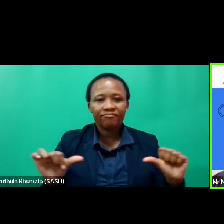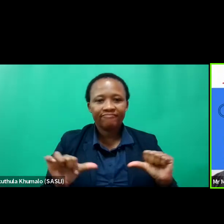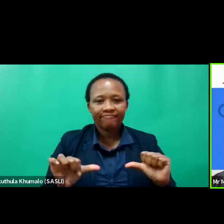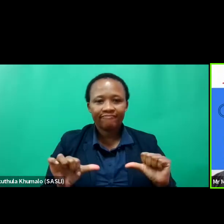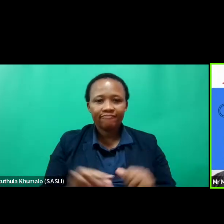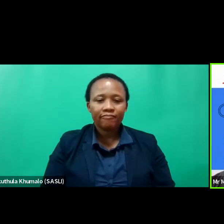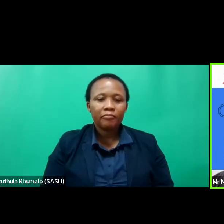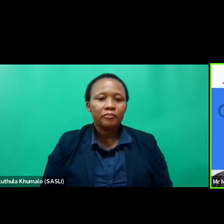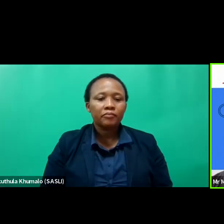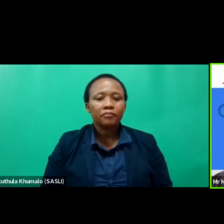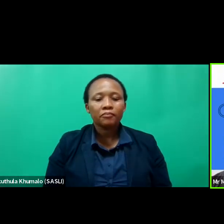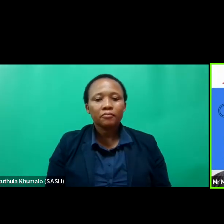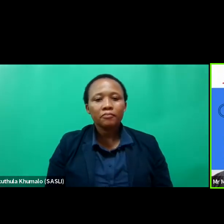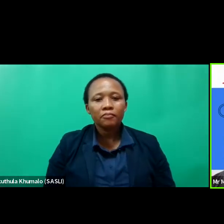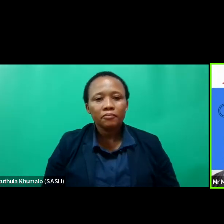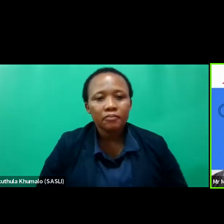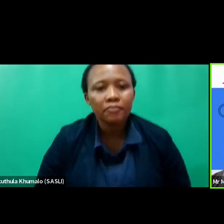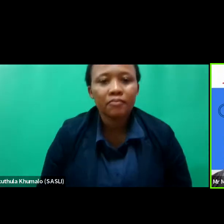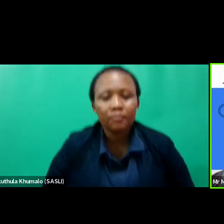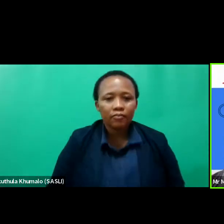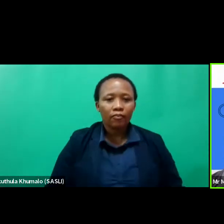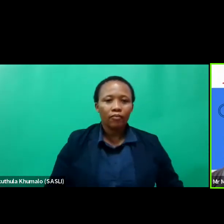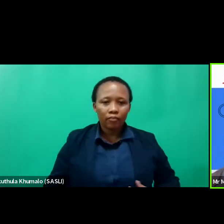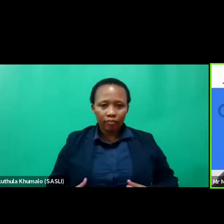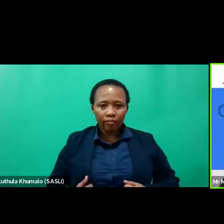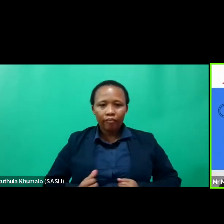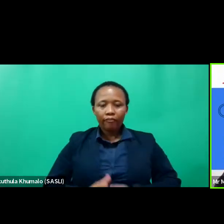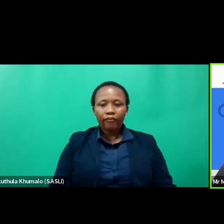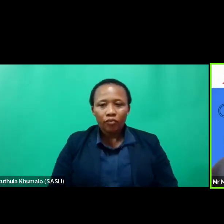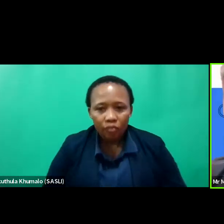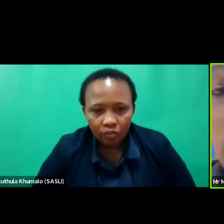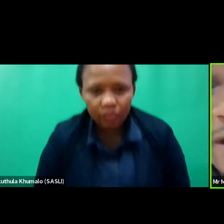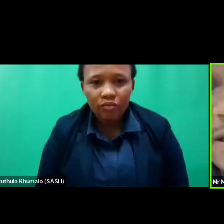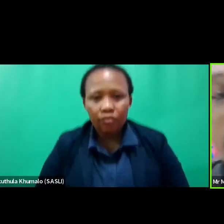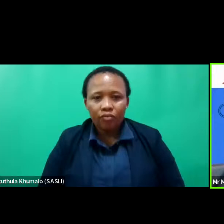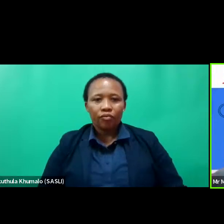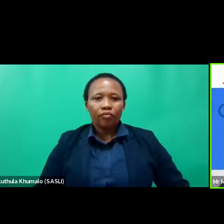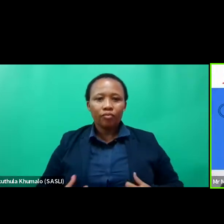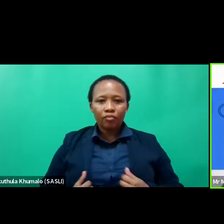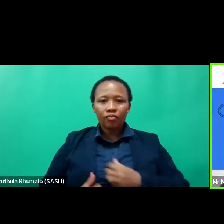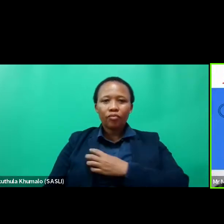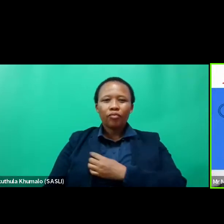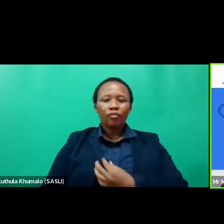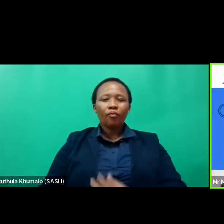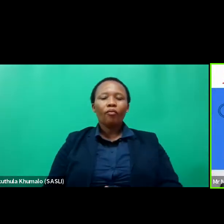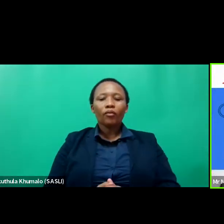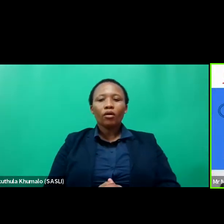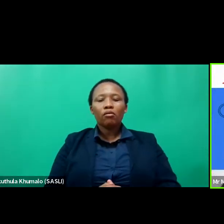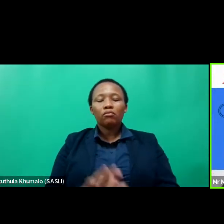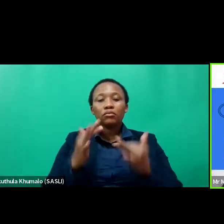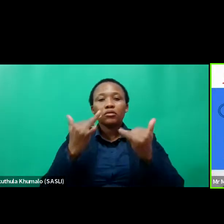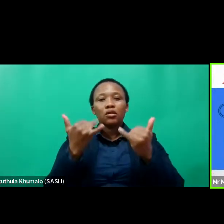We are now in the last part of our session,